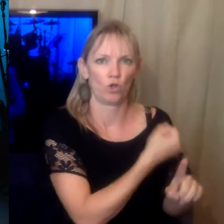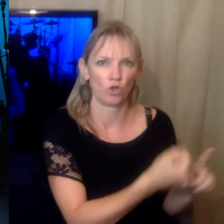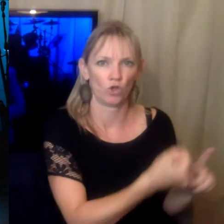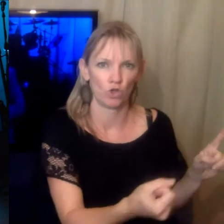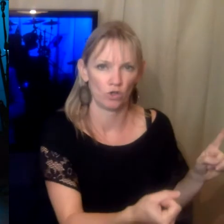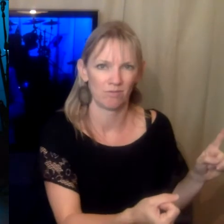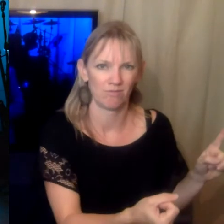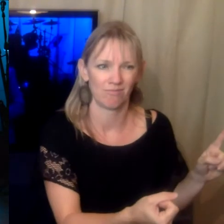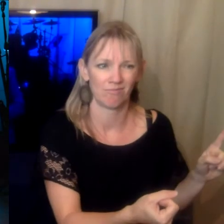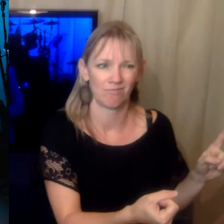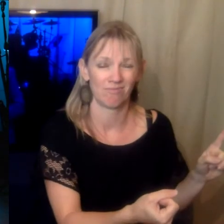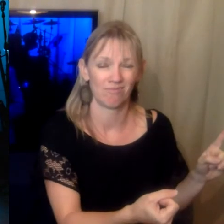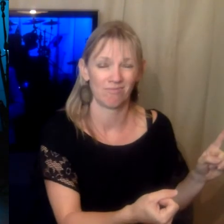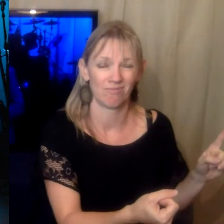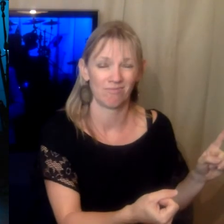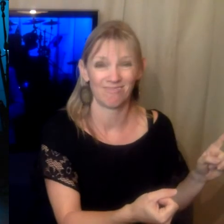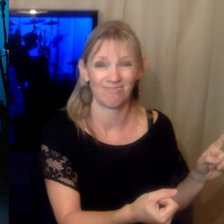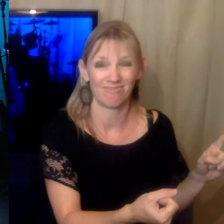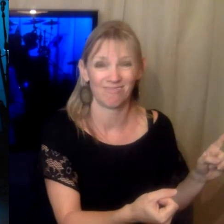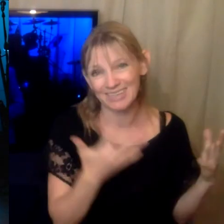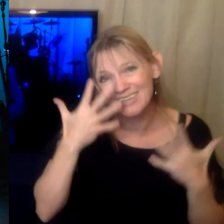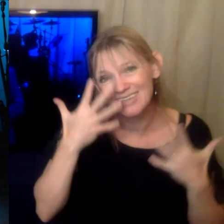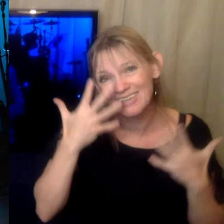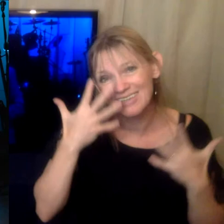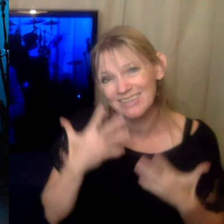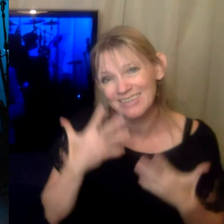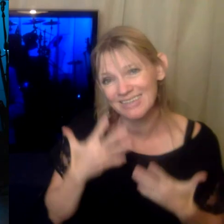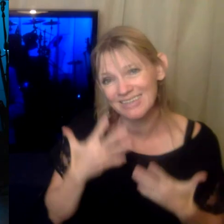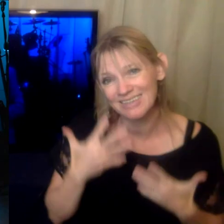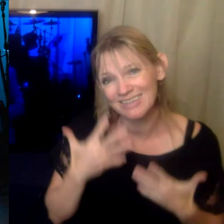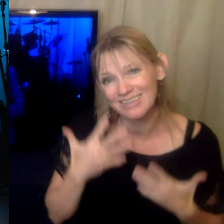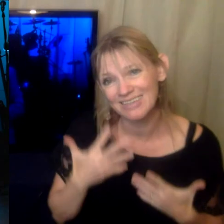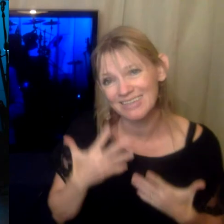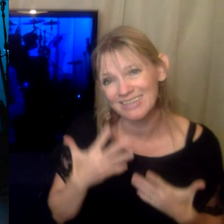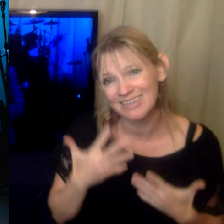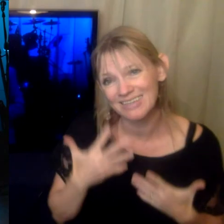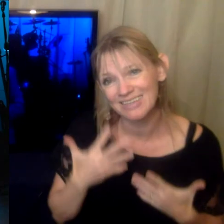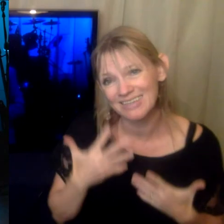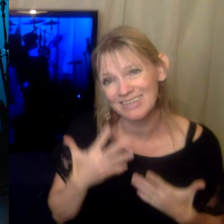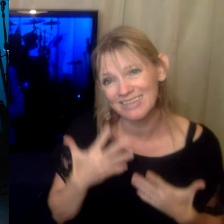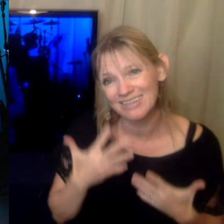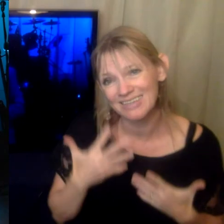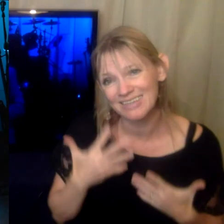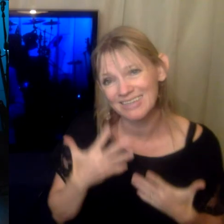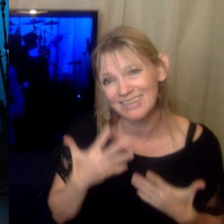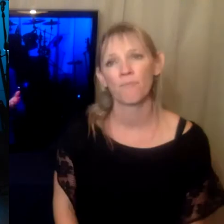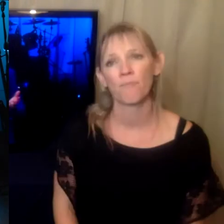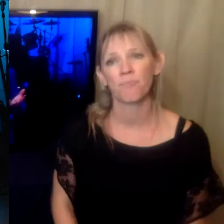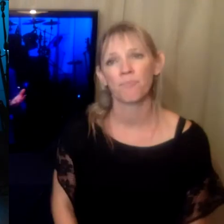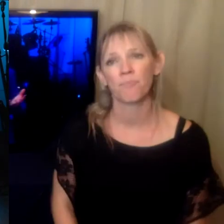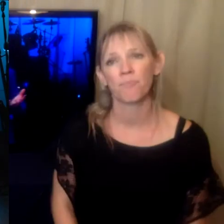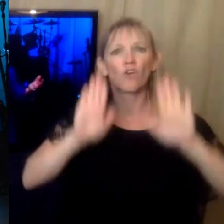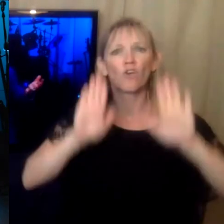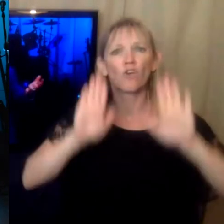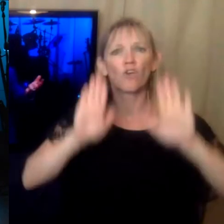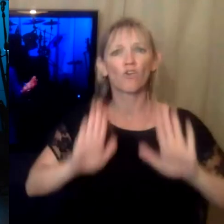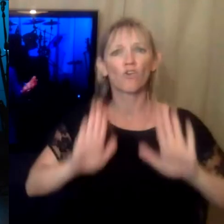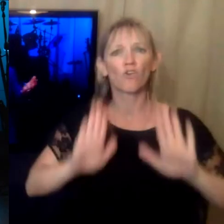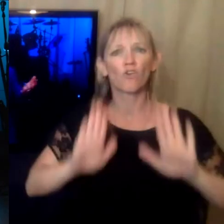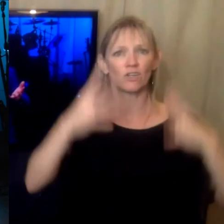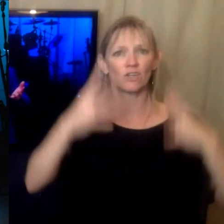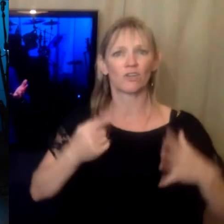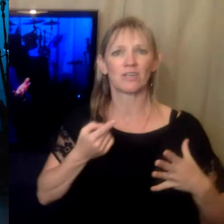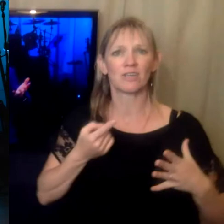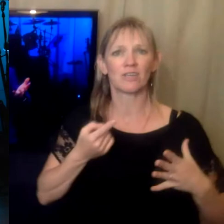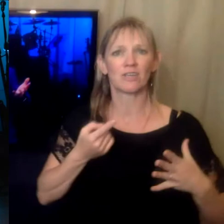So very sad. So very sad. When the great teacher said, no, Jesus came along and